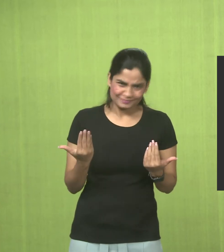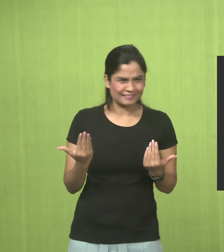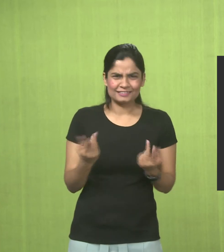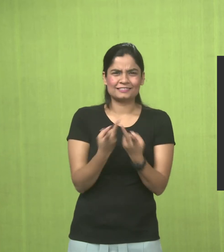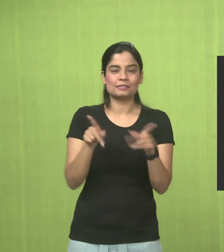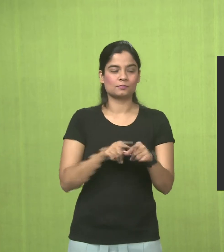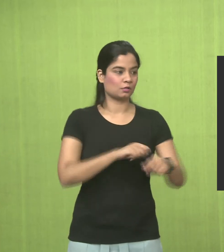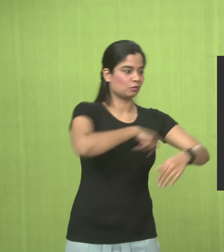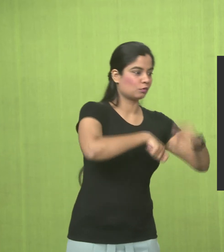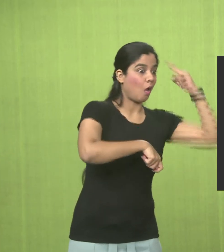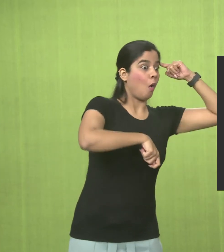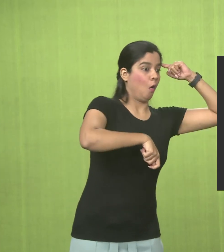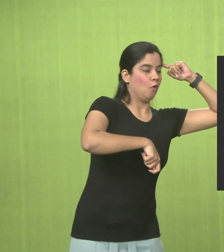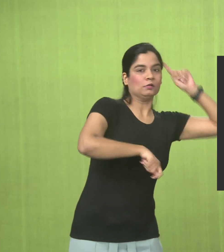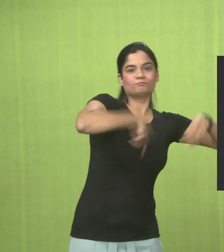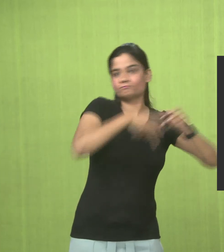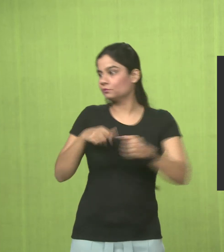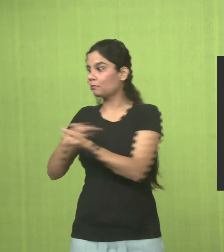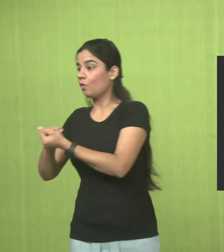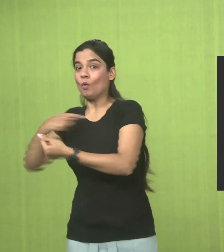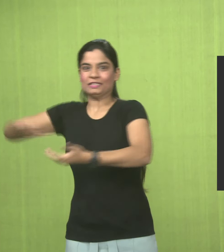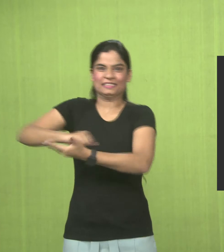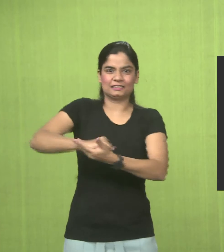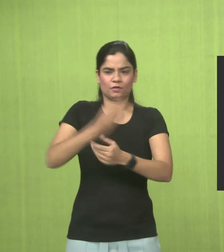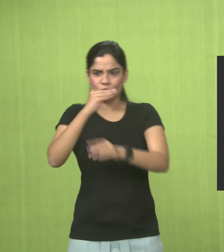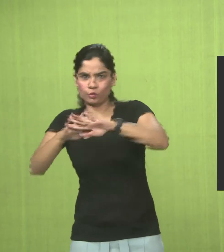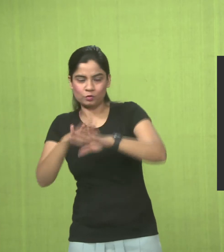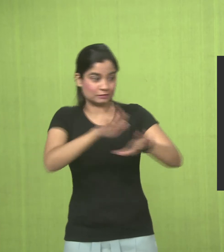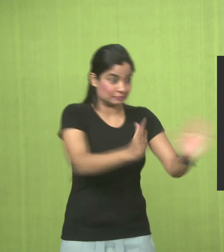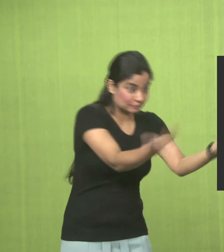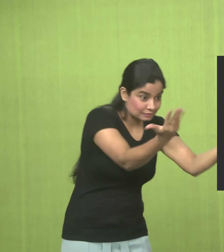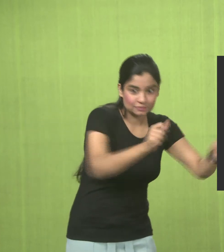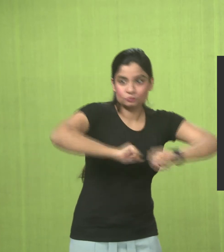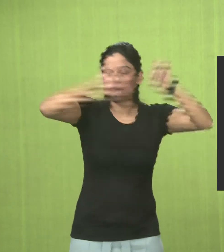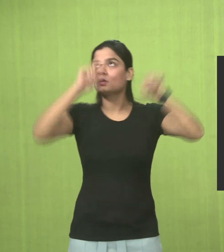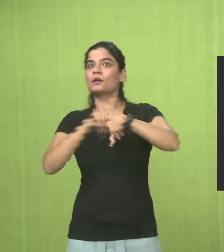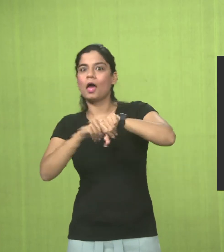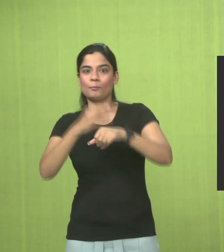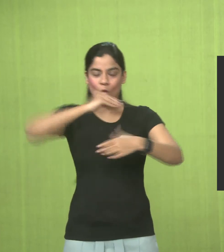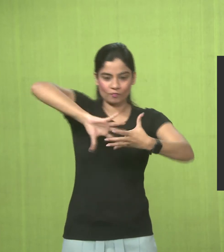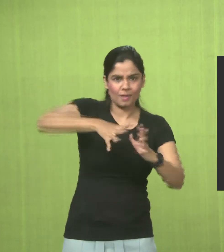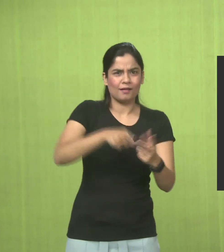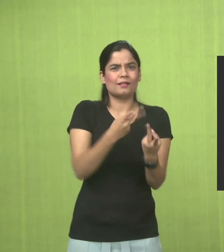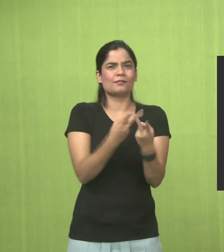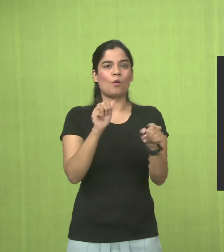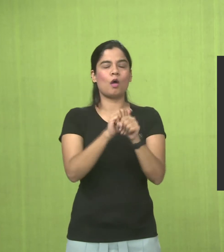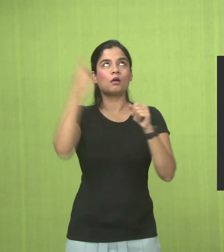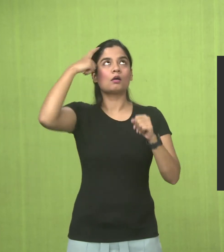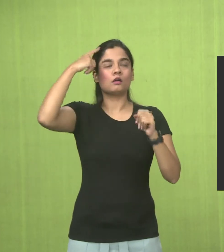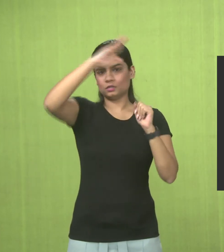in multitasking, like cooking at the same time and remembering I have to wash clothes at the same time, I have to iron the clothes, I have to wake up my children.